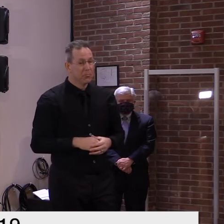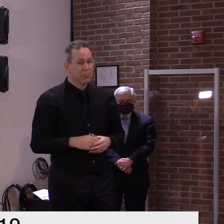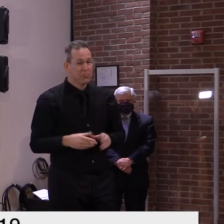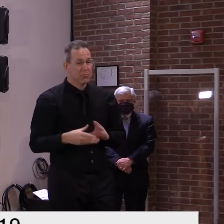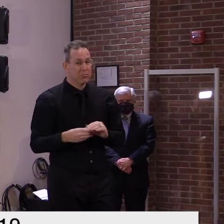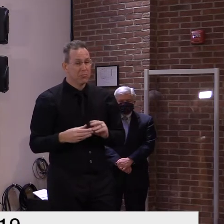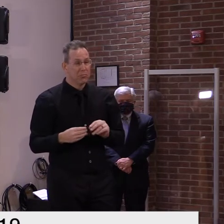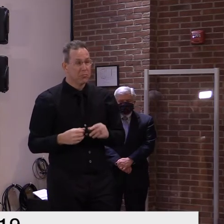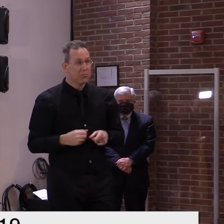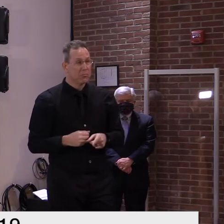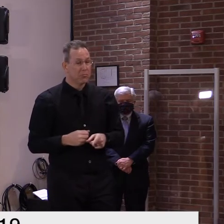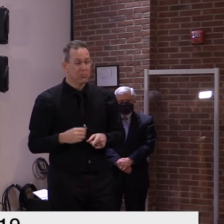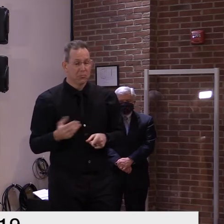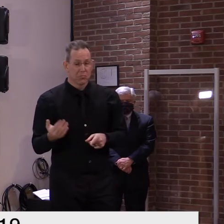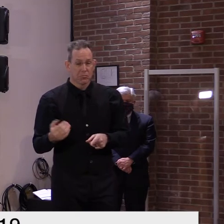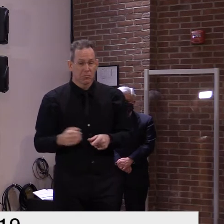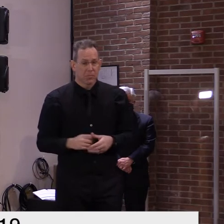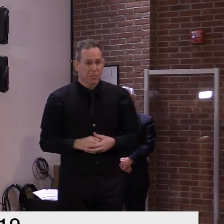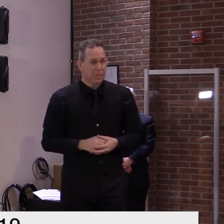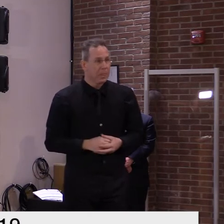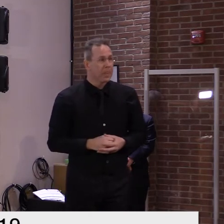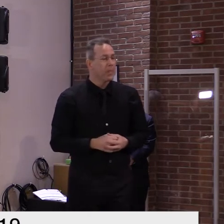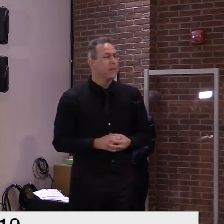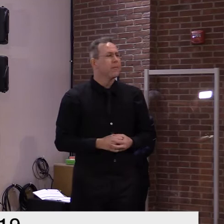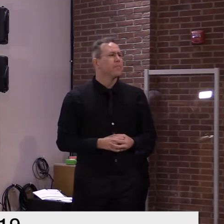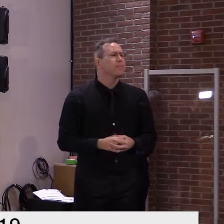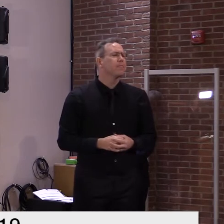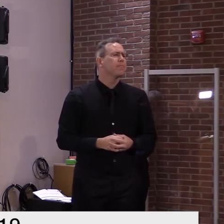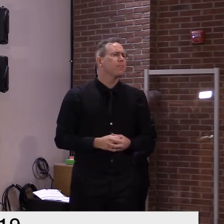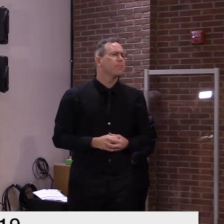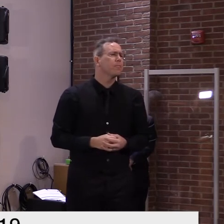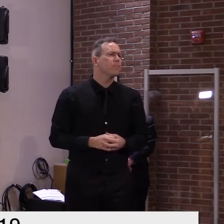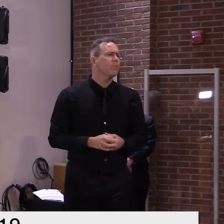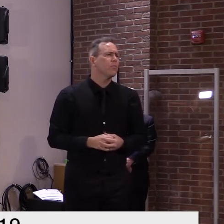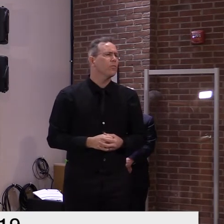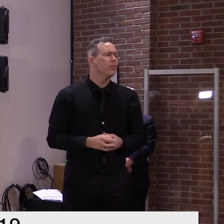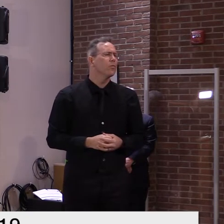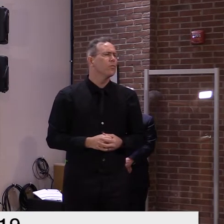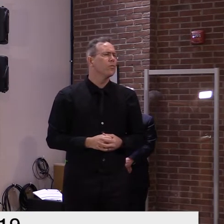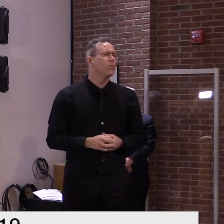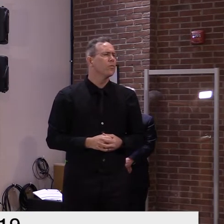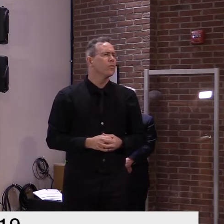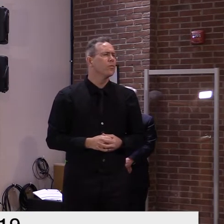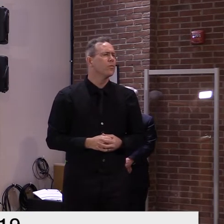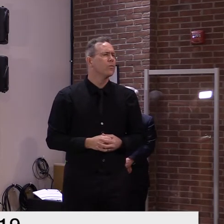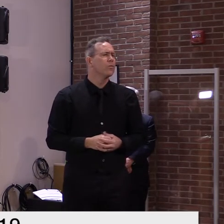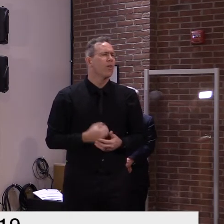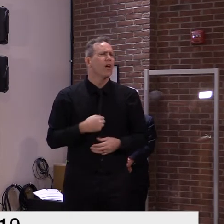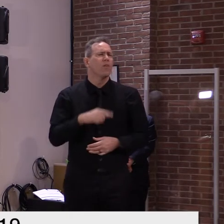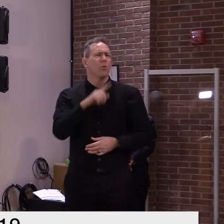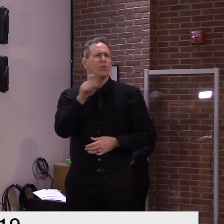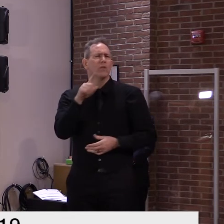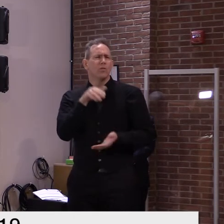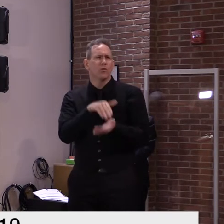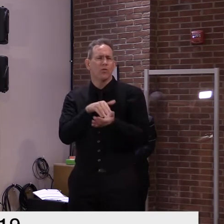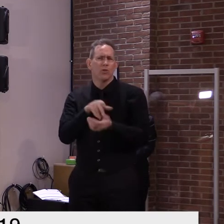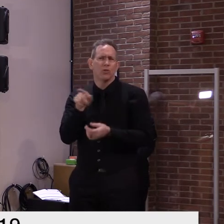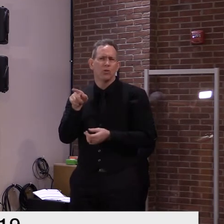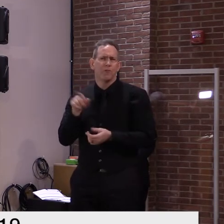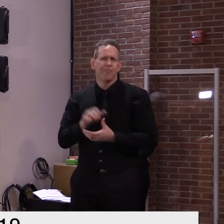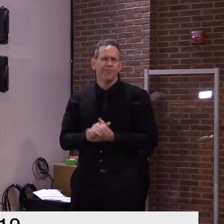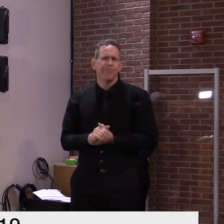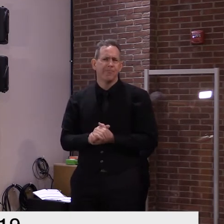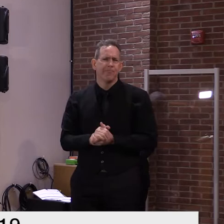Hello. I think this question is probably for Dr. Levine. I went